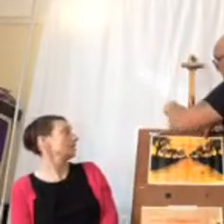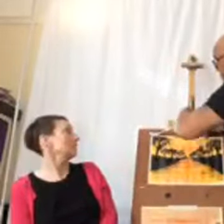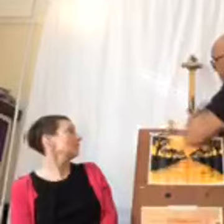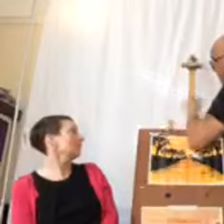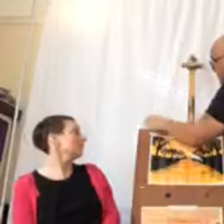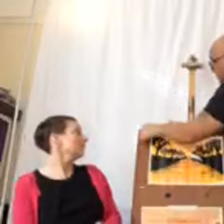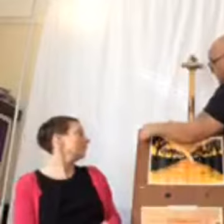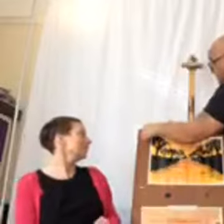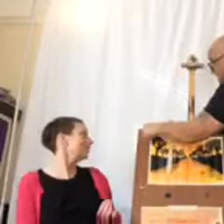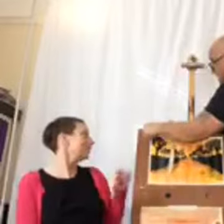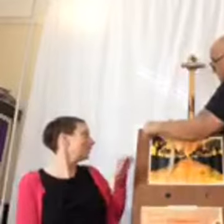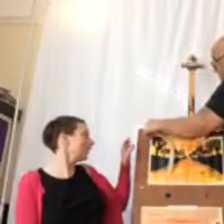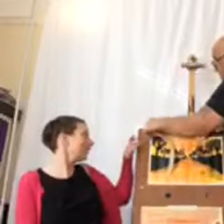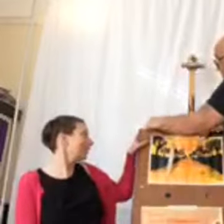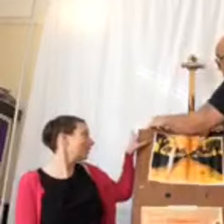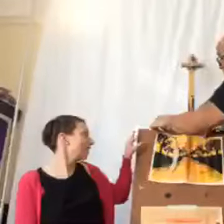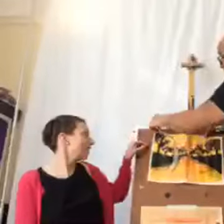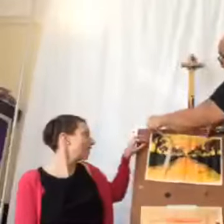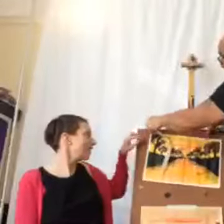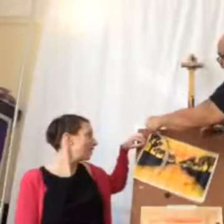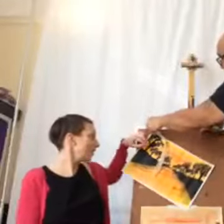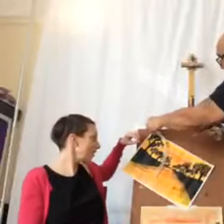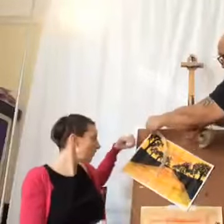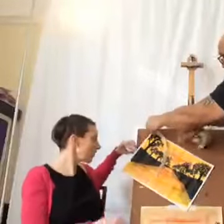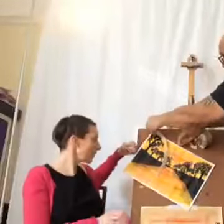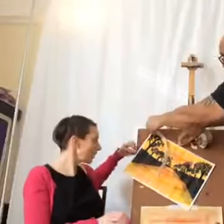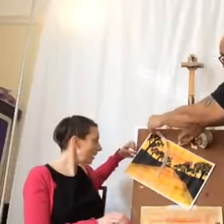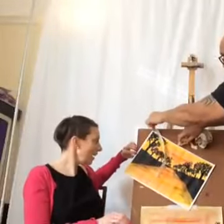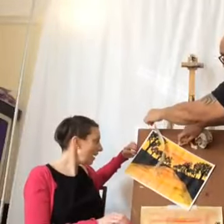Ah, like I just did, see? You